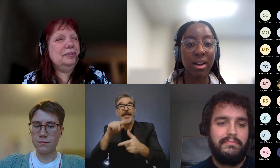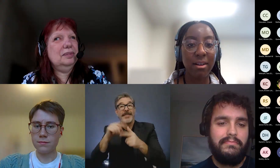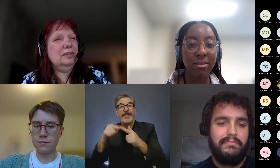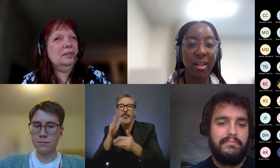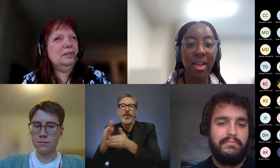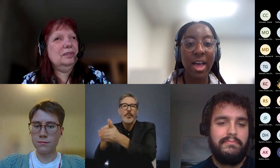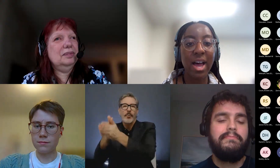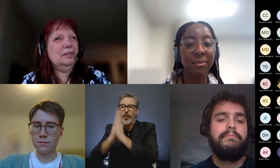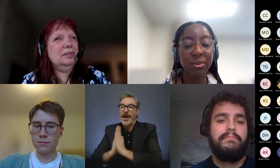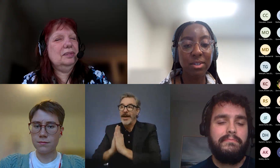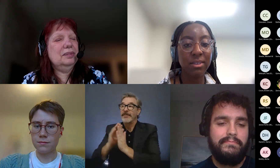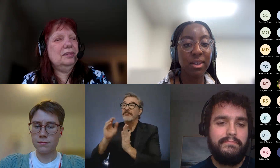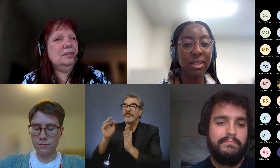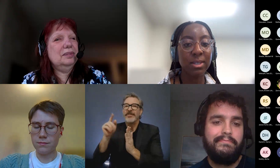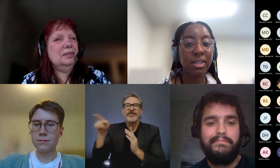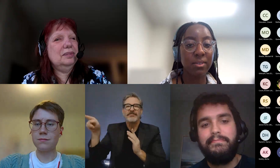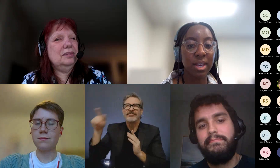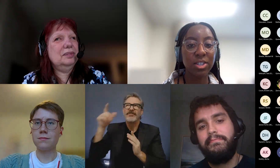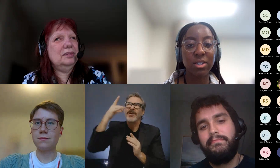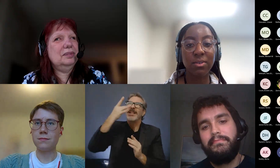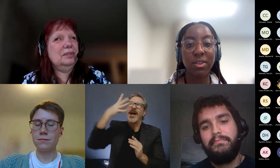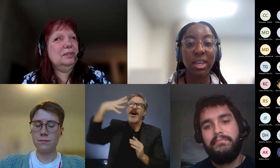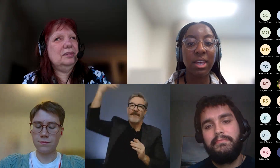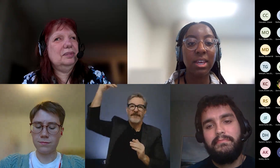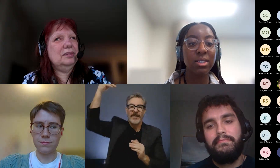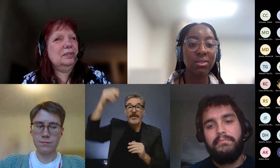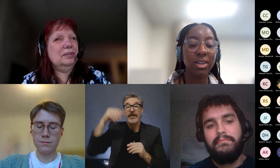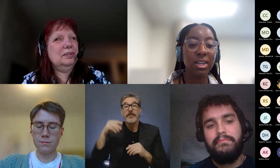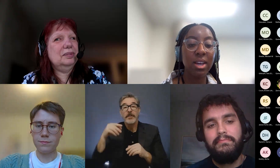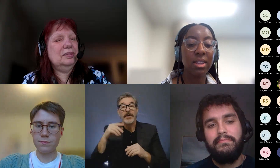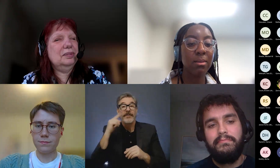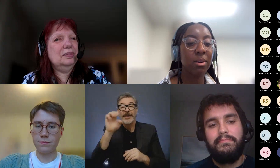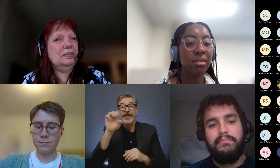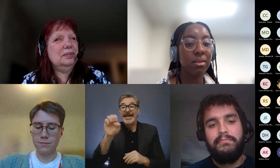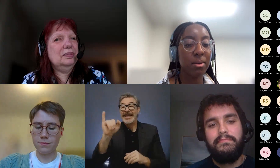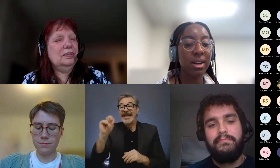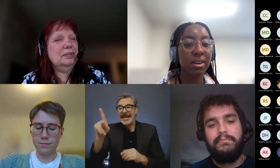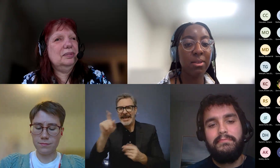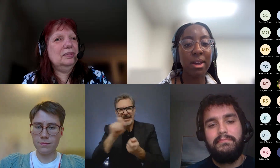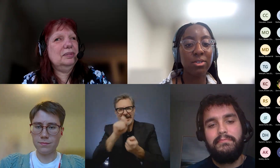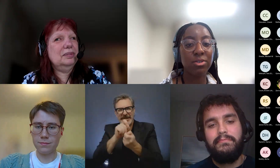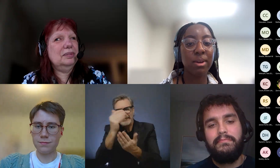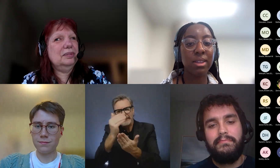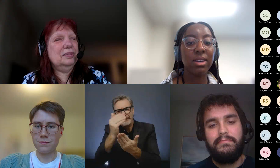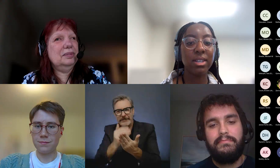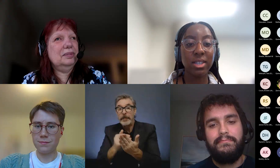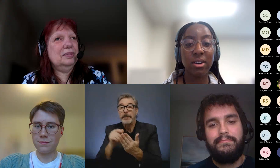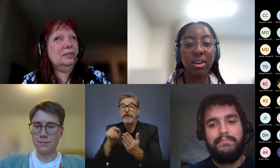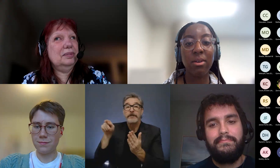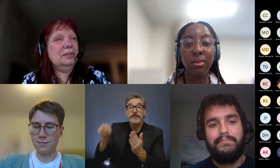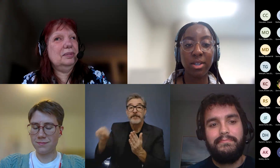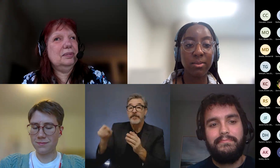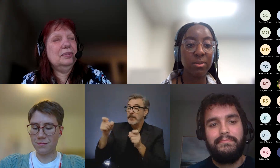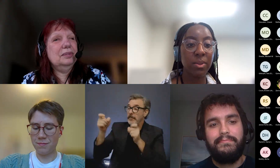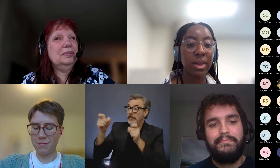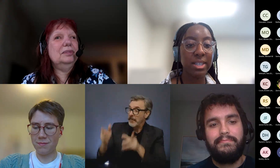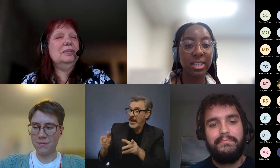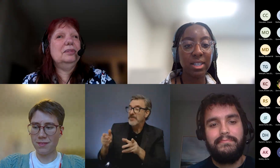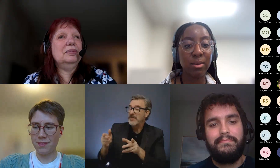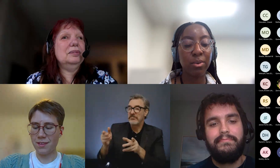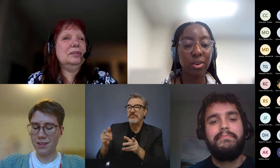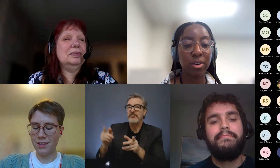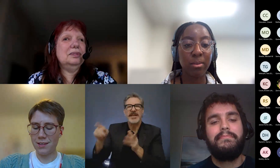overhead lights off. After receiving the specifications for the e-ink screen the employee required, the manager made the necessary arrangements